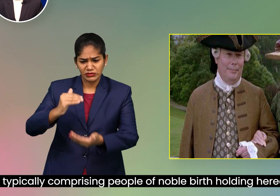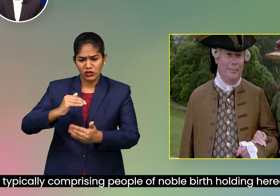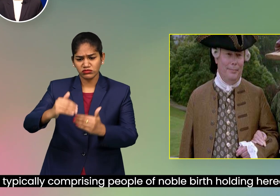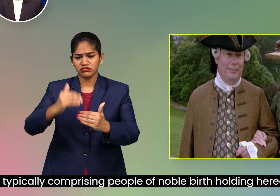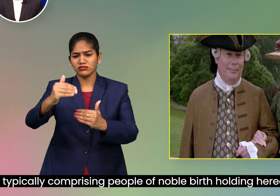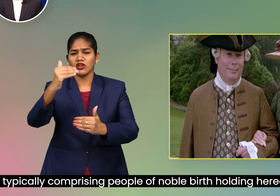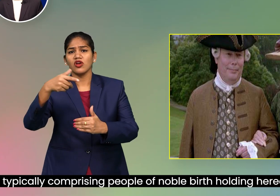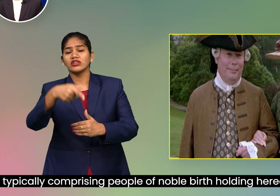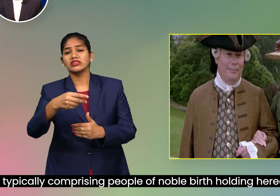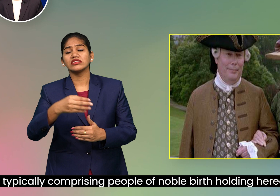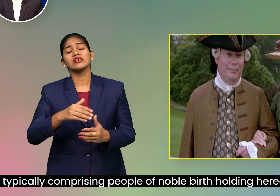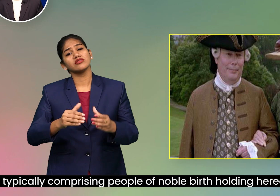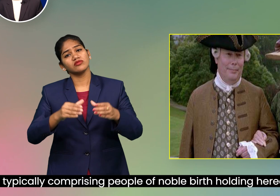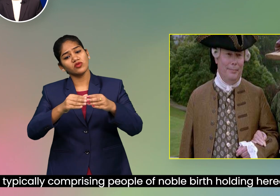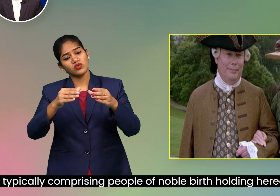titles or offices.